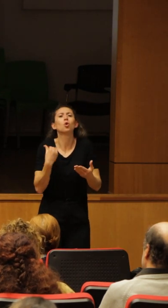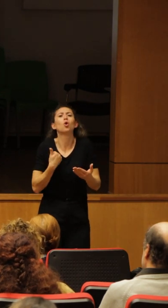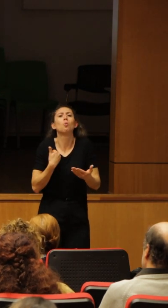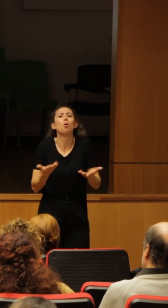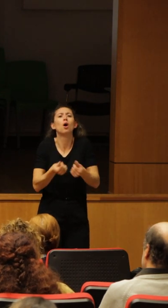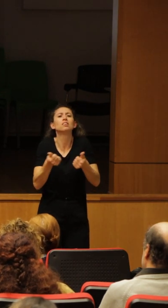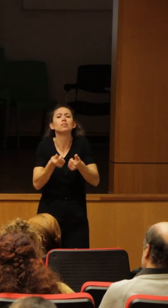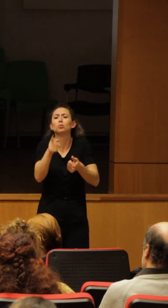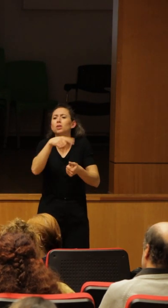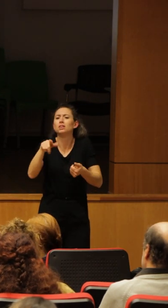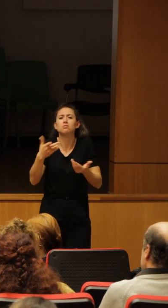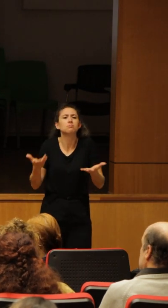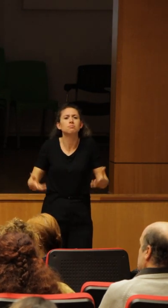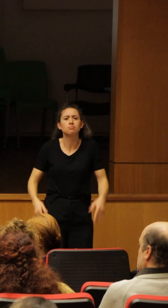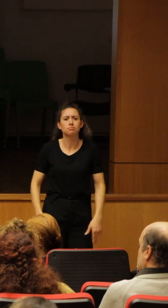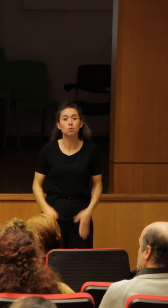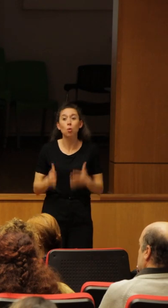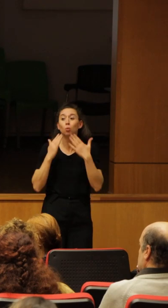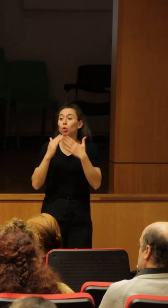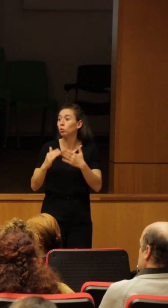¿Cómo haces?